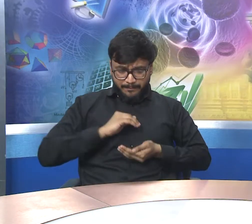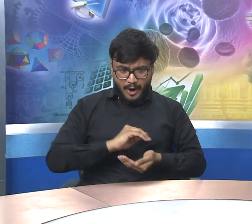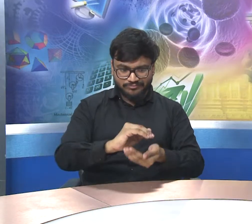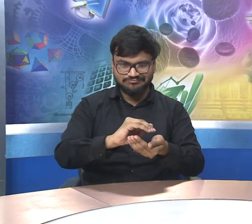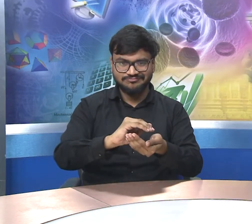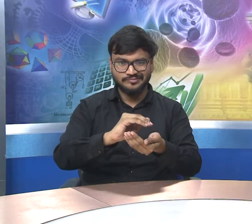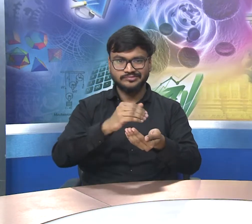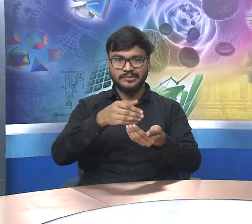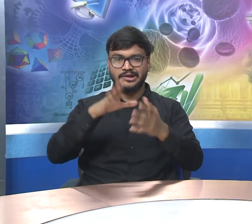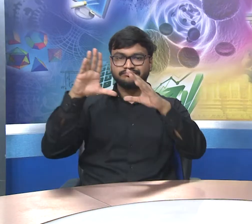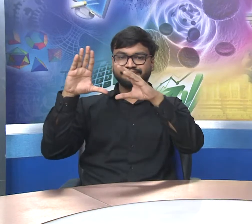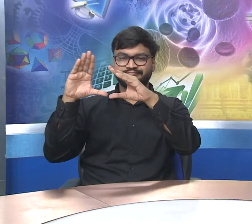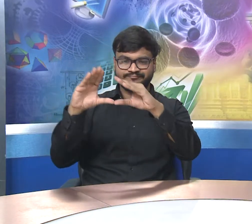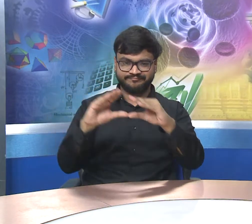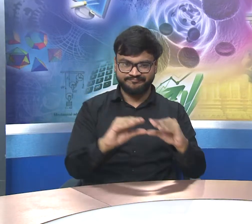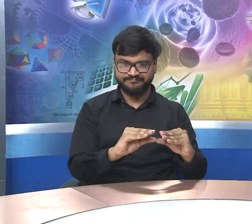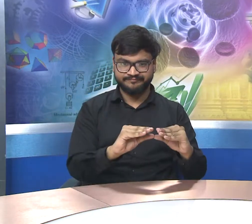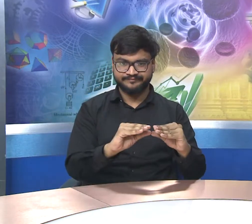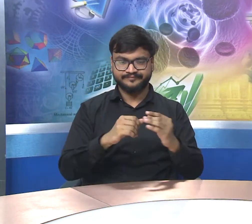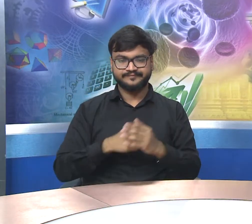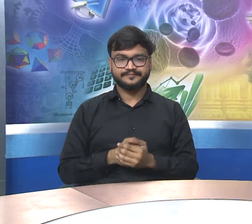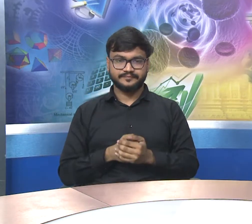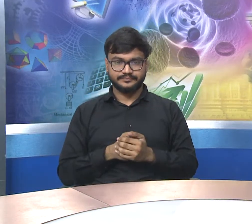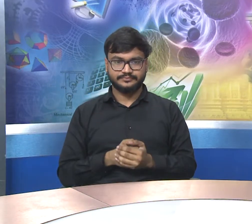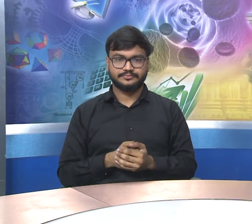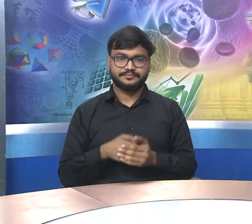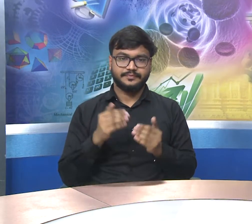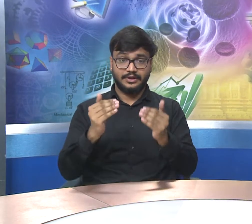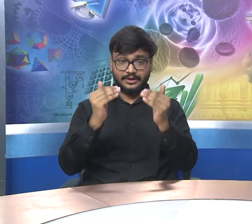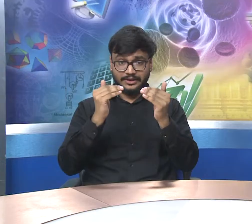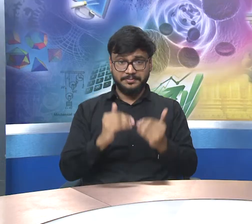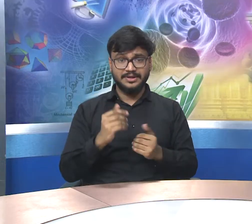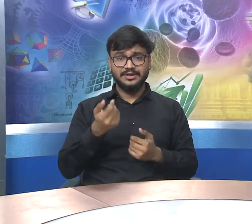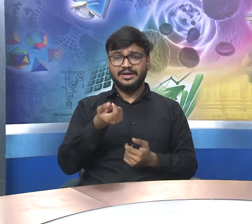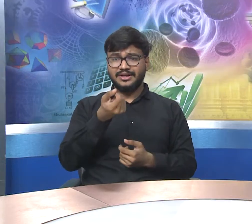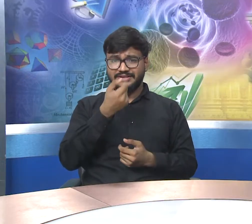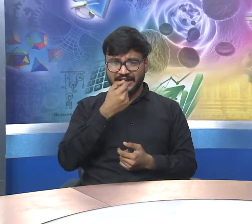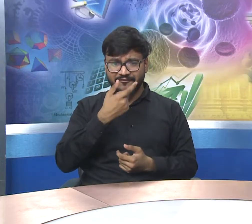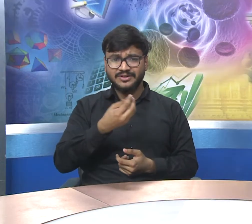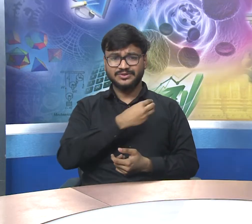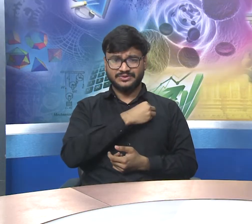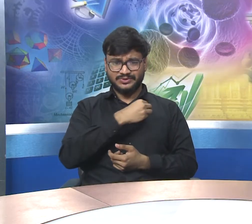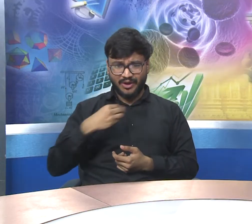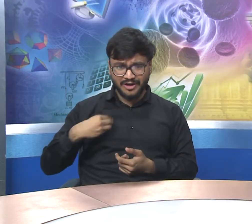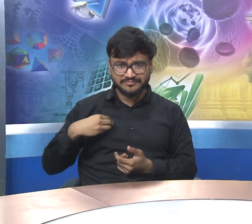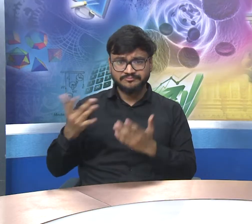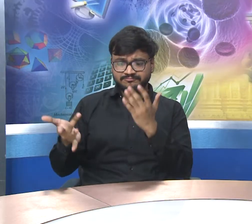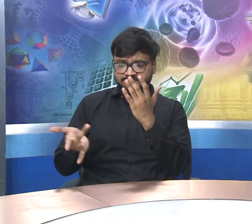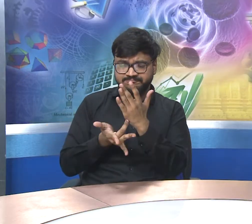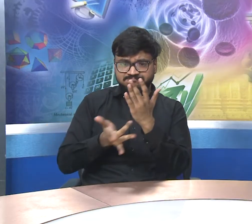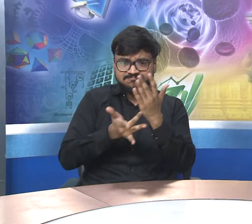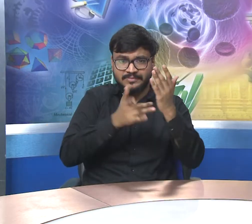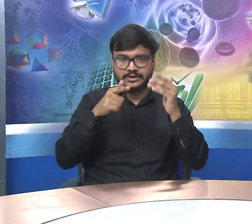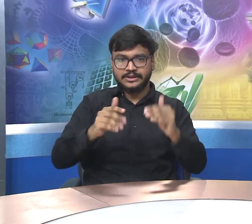and have a lower birth rate, and at last medical services, they